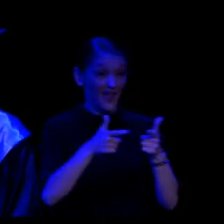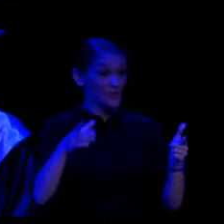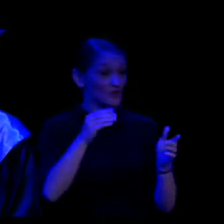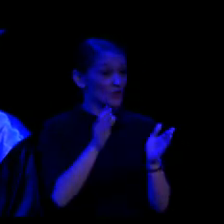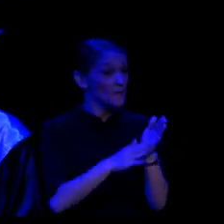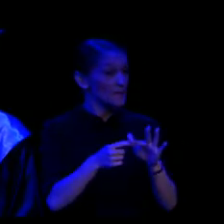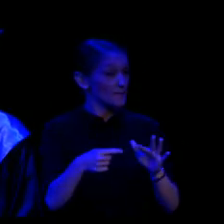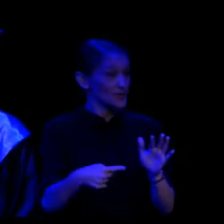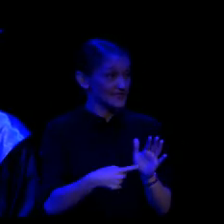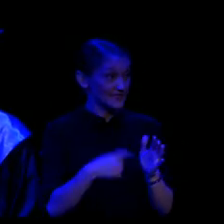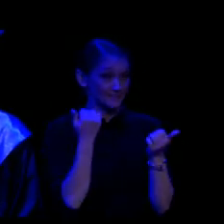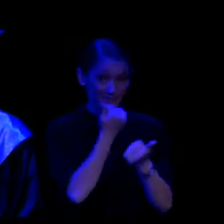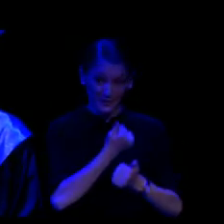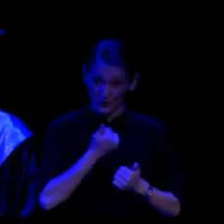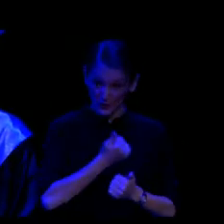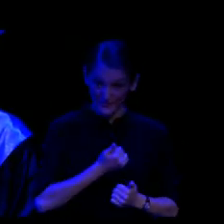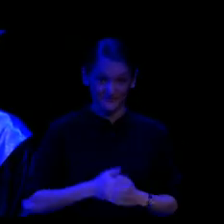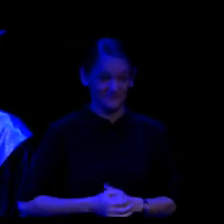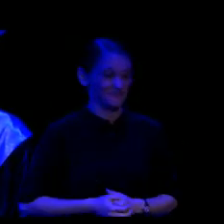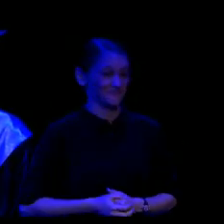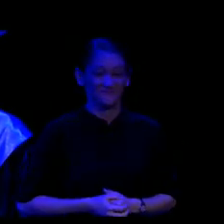Melbourne Polytechnic. Enjoy.